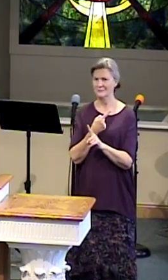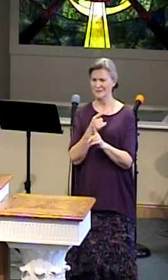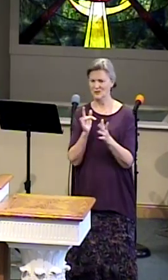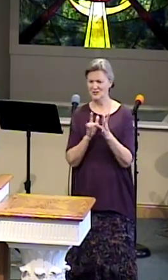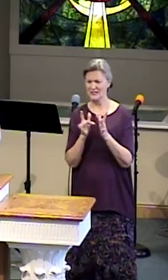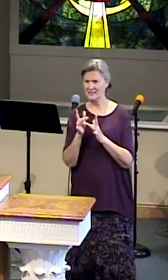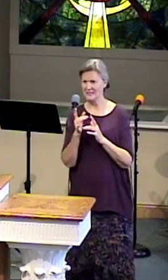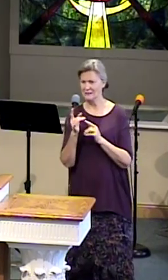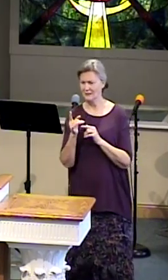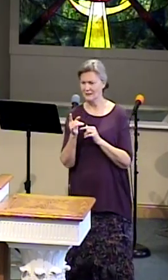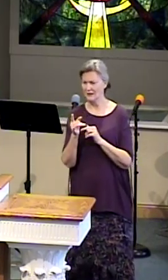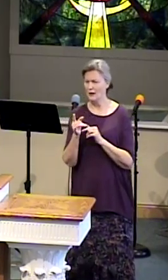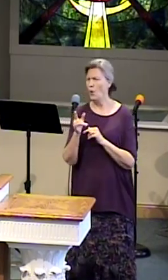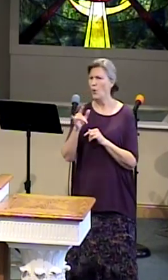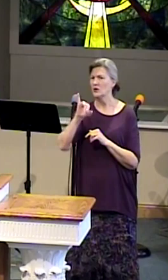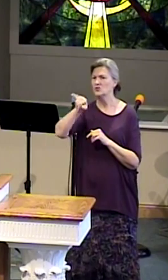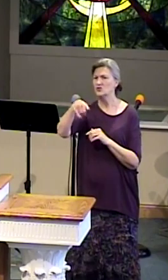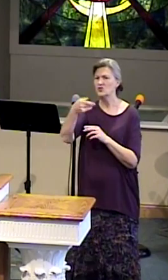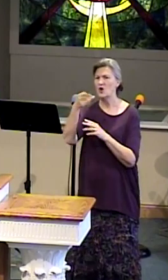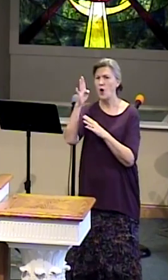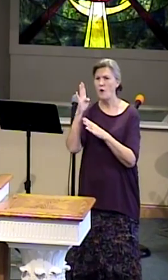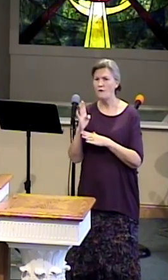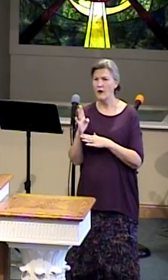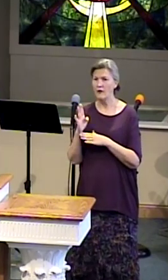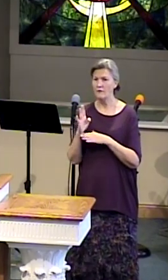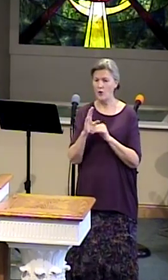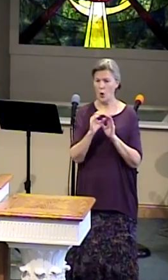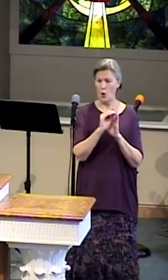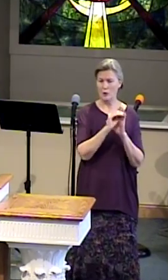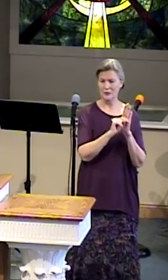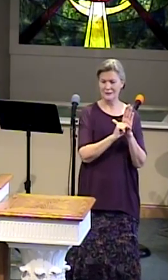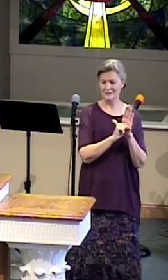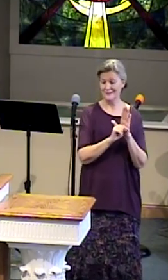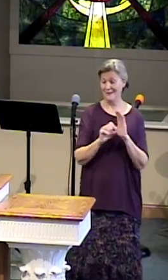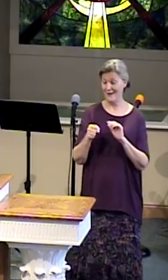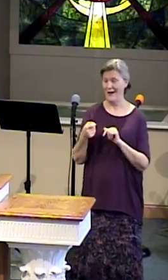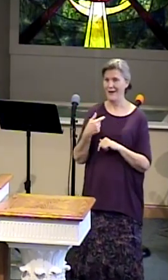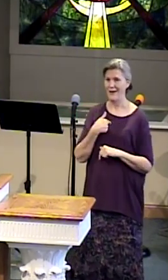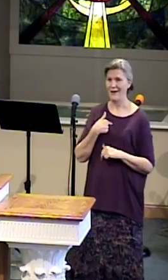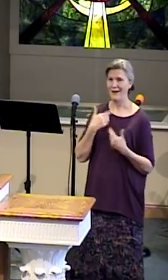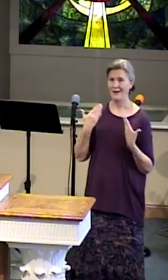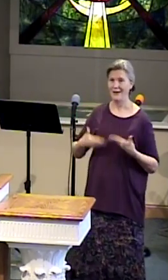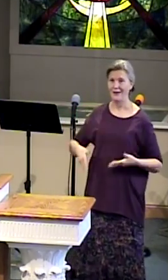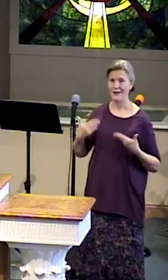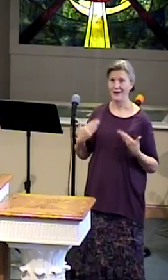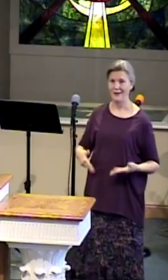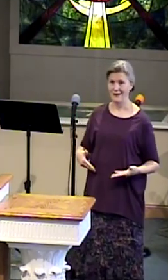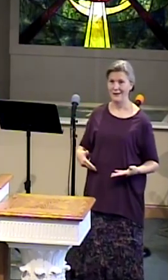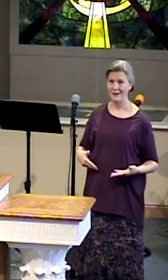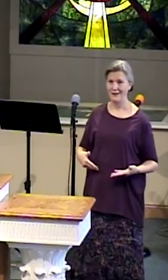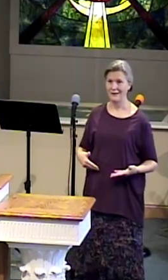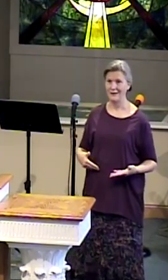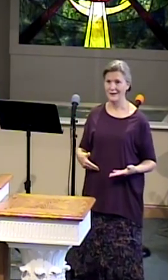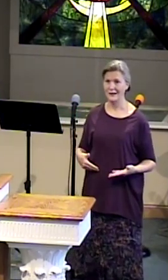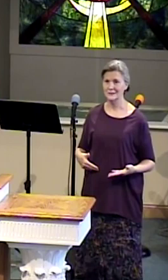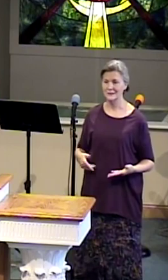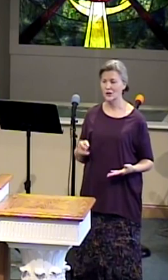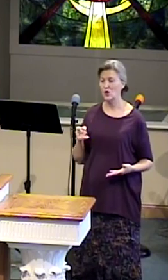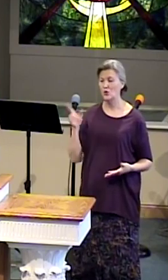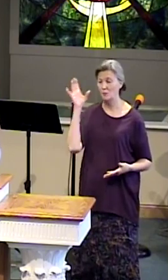Jesus was saying, God, Jehovah of the Old Testament was saying, yeah, that's me. You missed it. It's